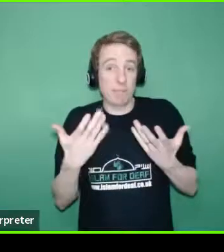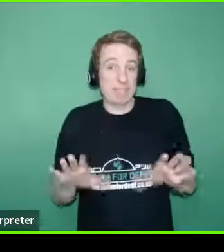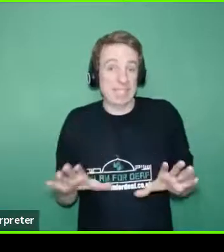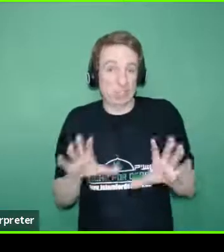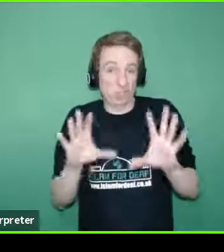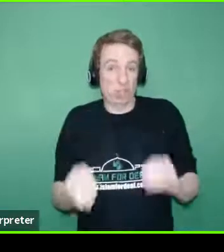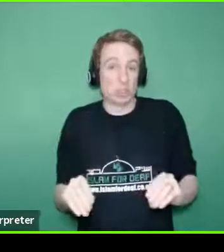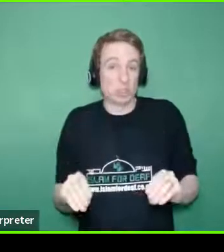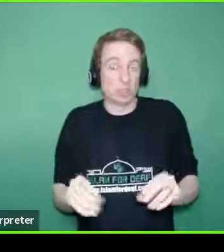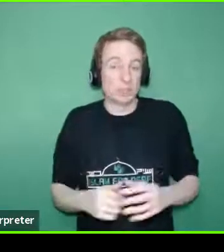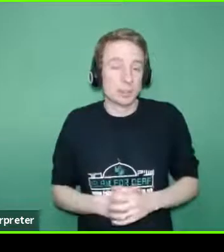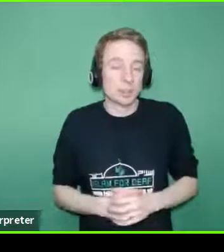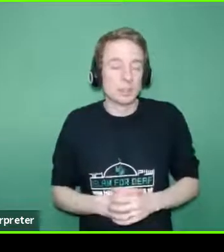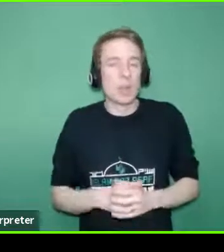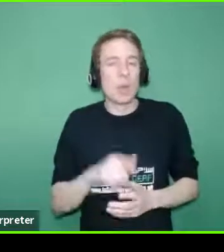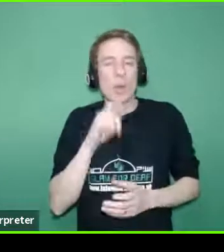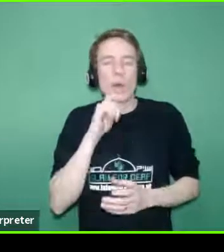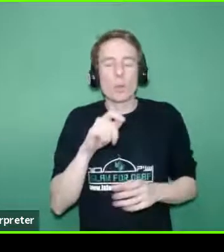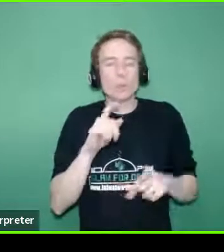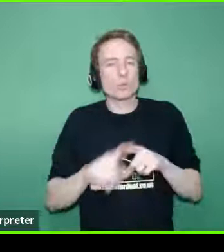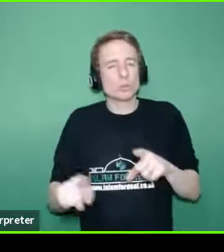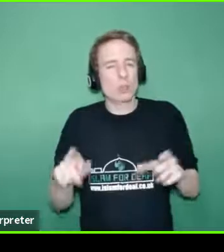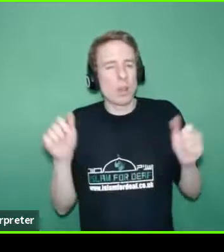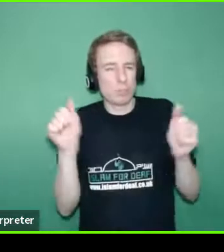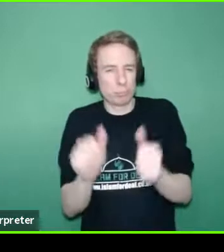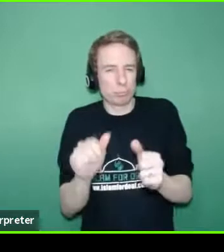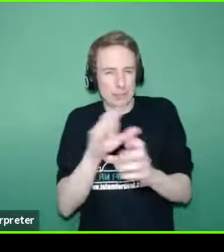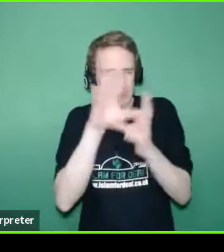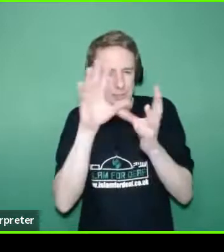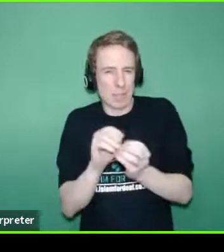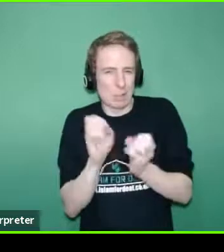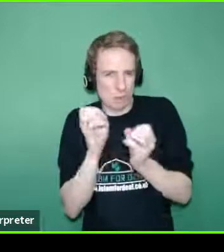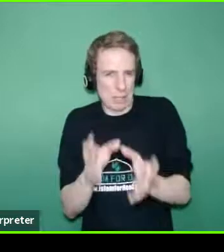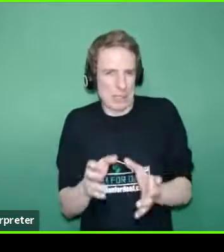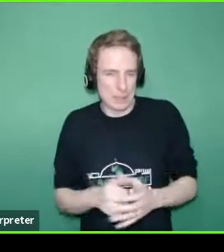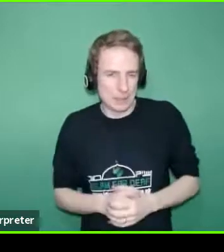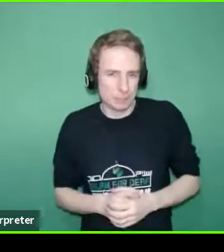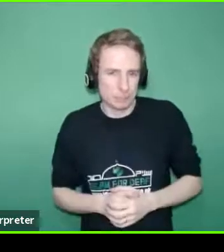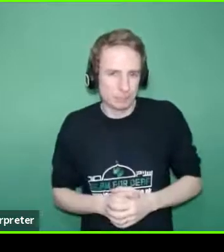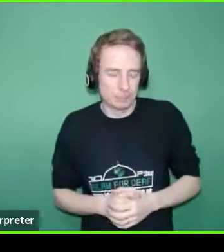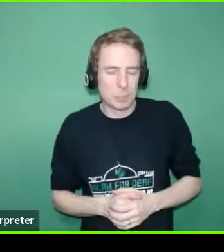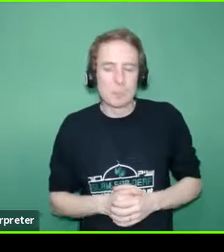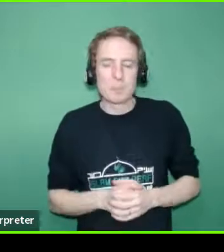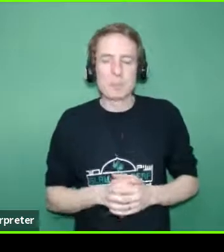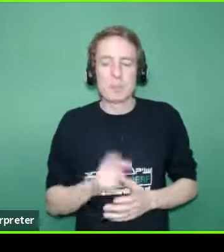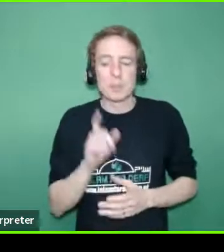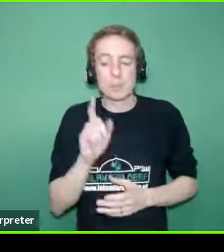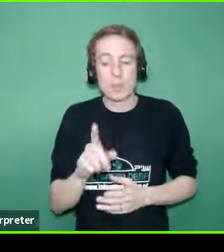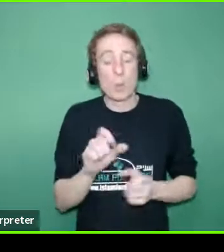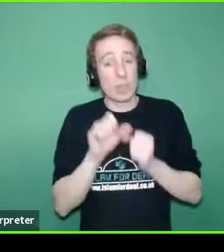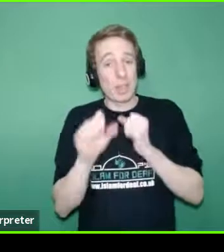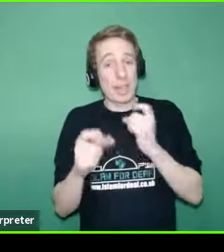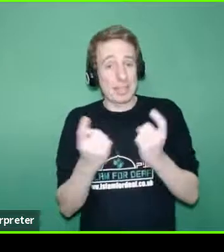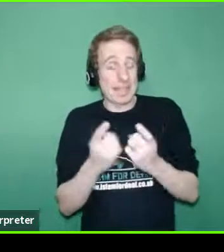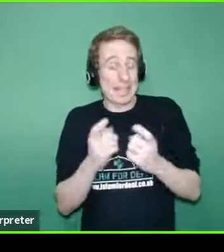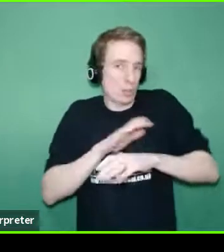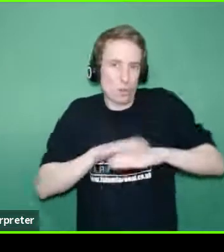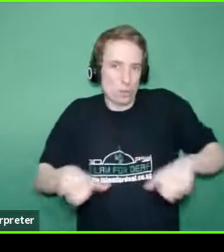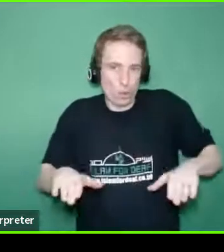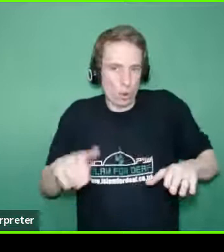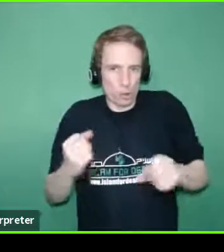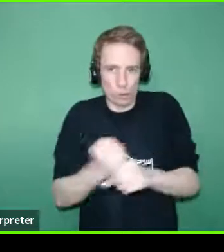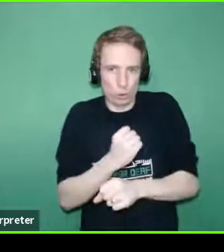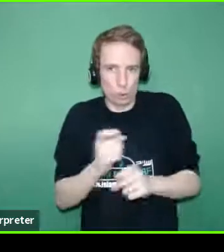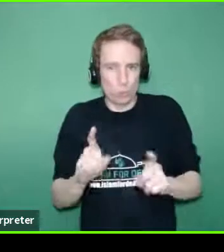So we will summarize some of the points. The next thing that is not prescribed during this month of Rajab is